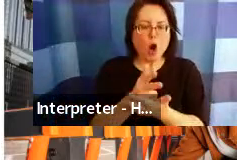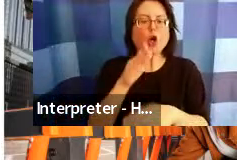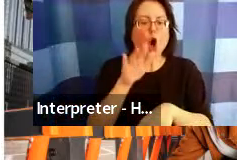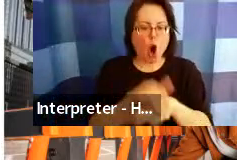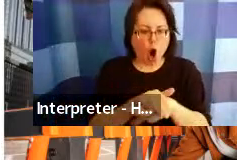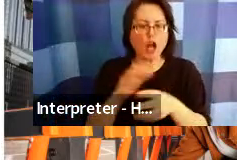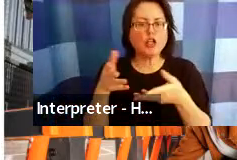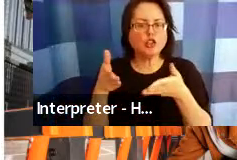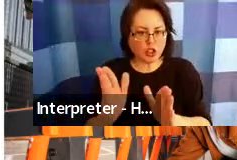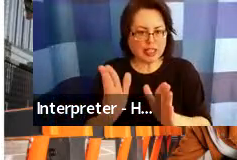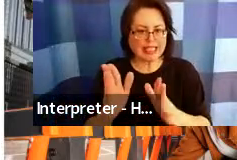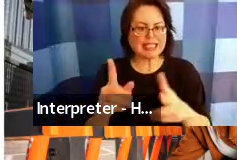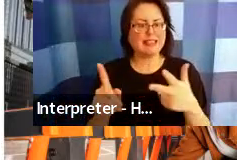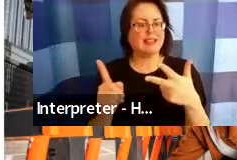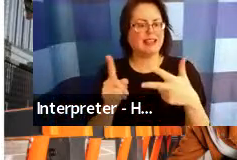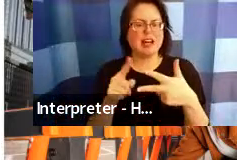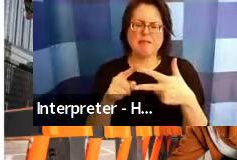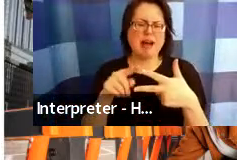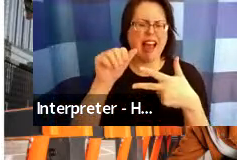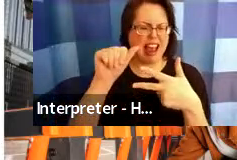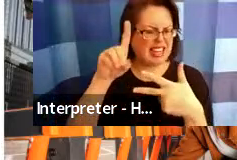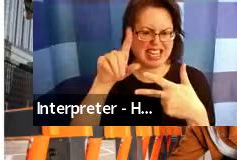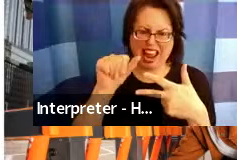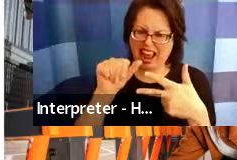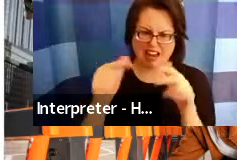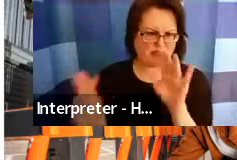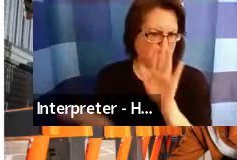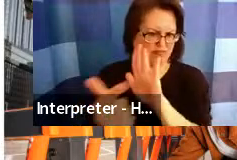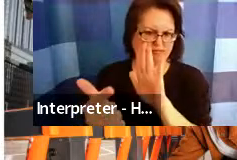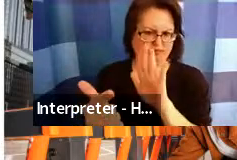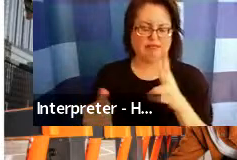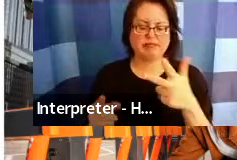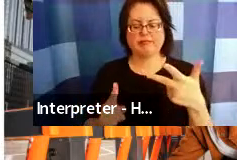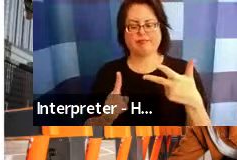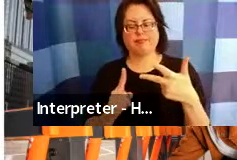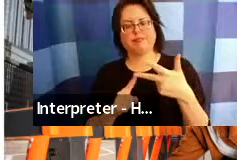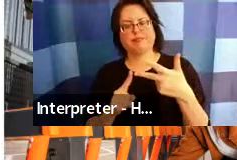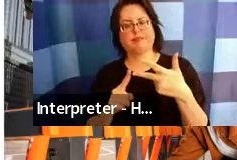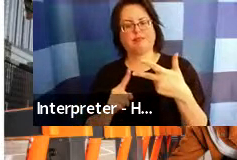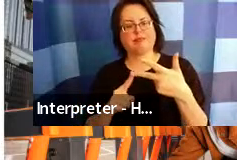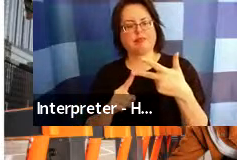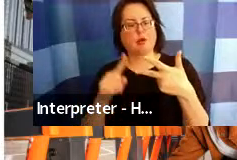spots, but ADA spots are prohibited. The third bullet point